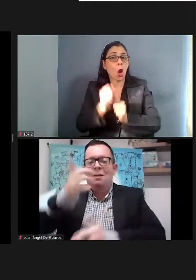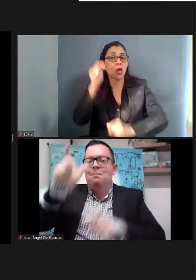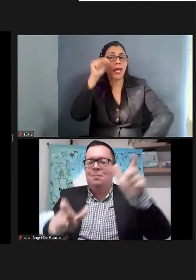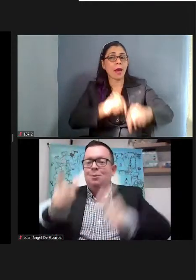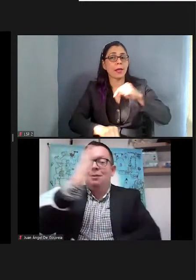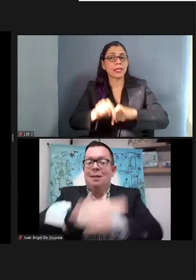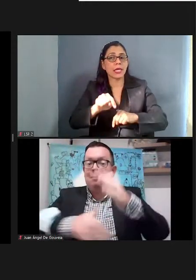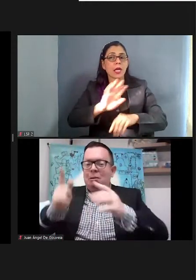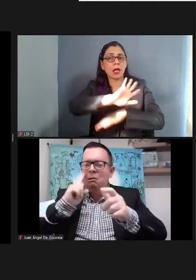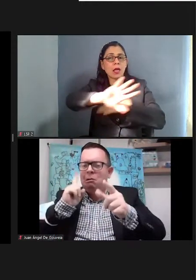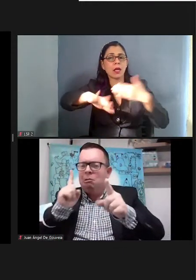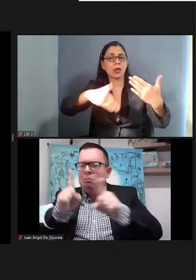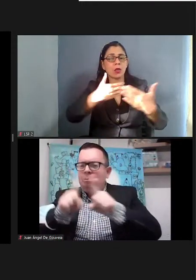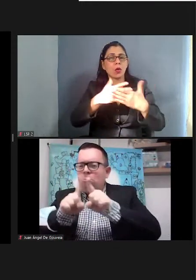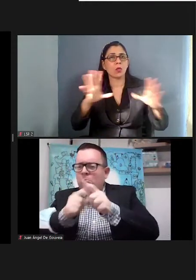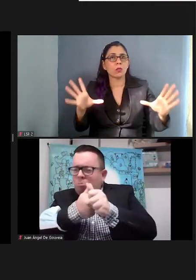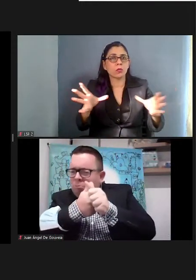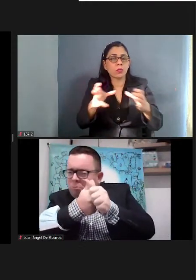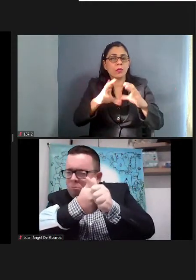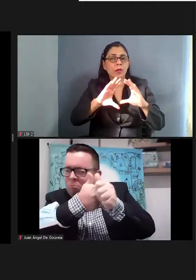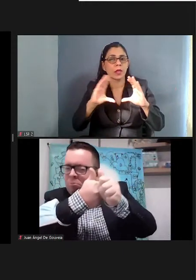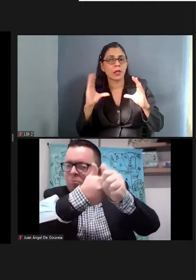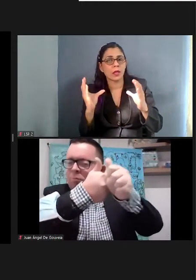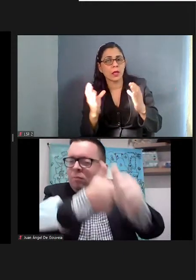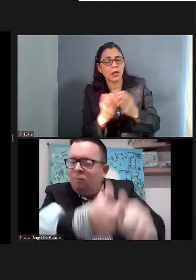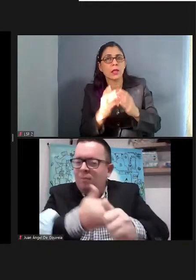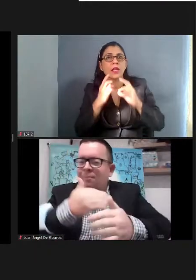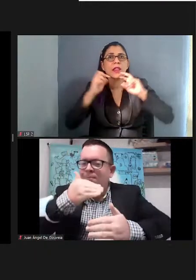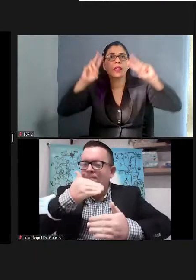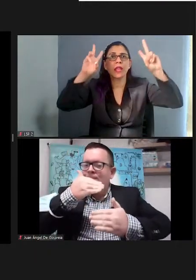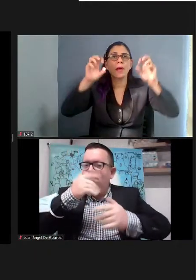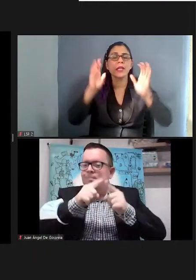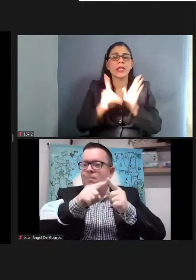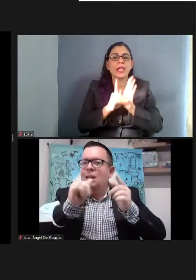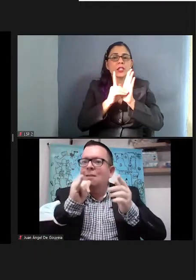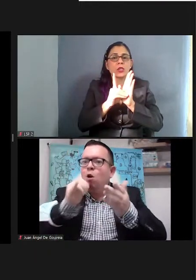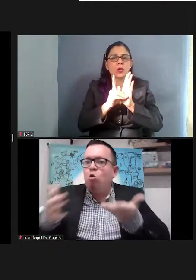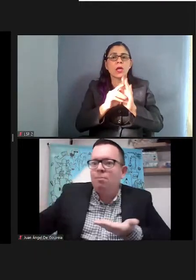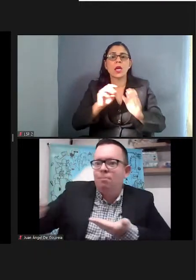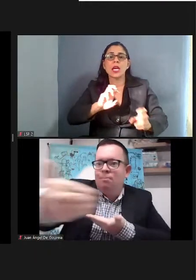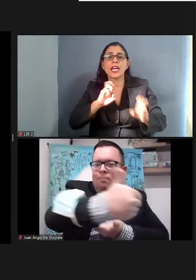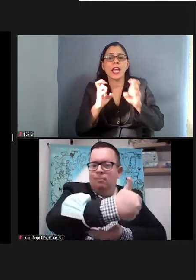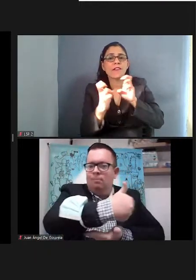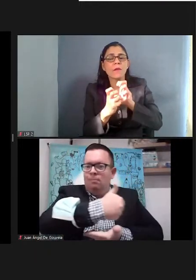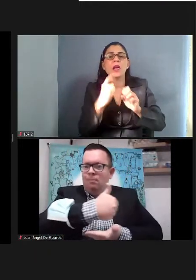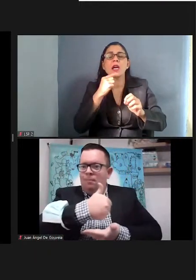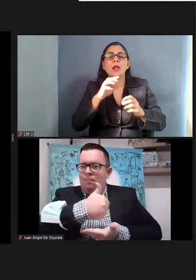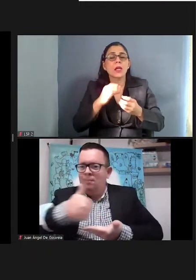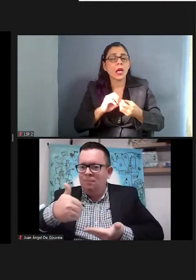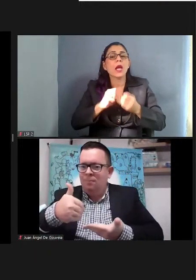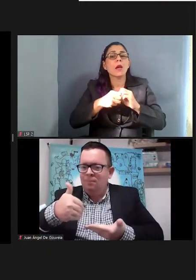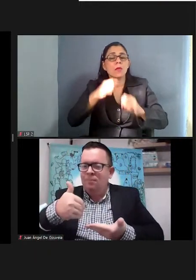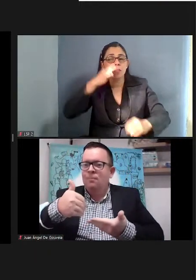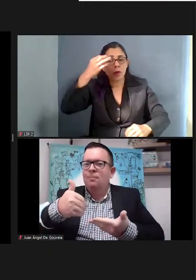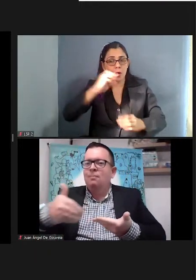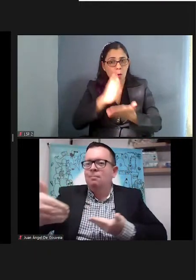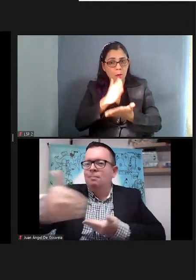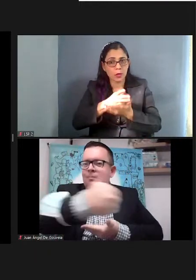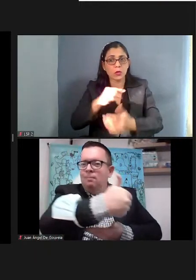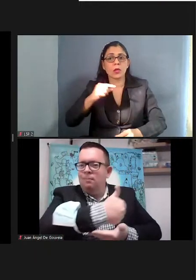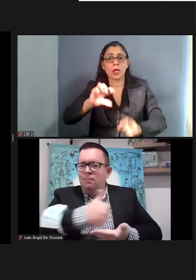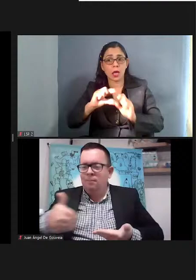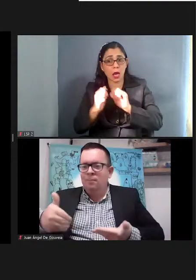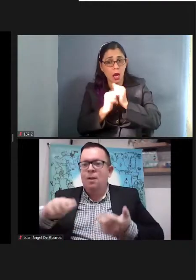disabilities in all of the thematic access restate the commitments and generate changes that warranty and